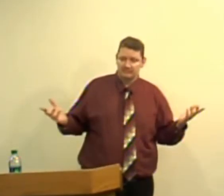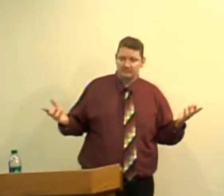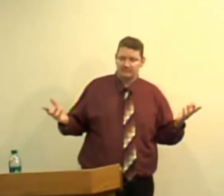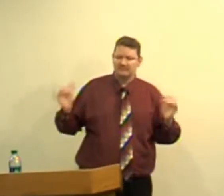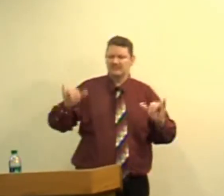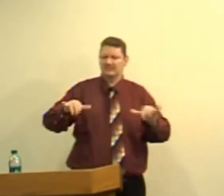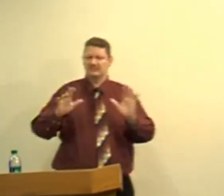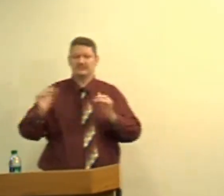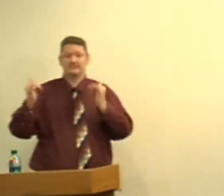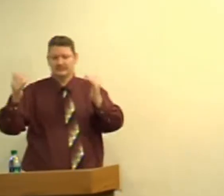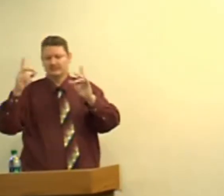Do we follow God?